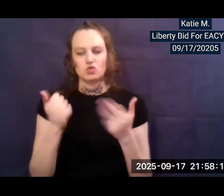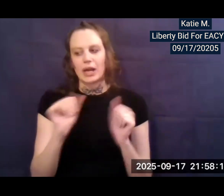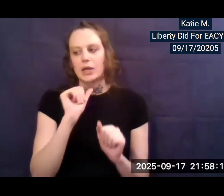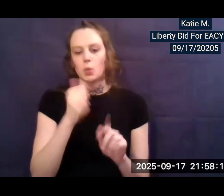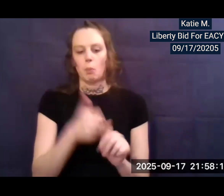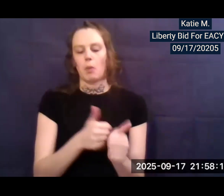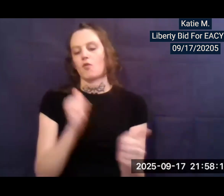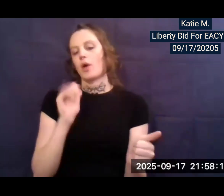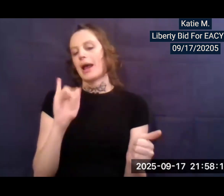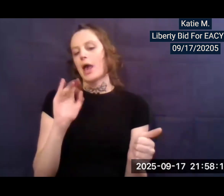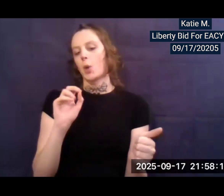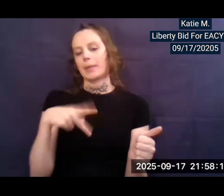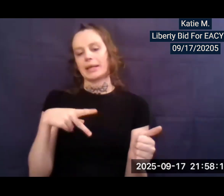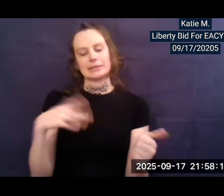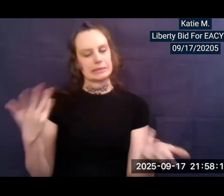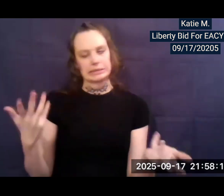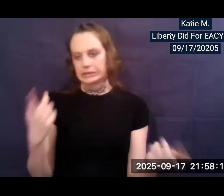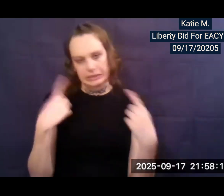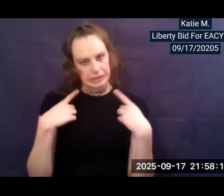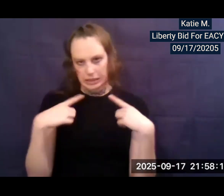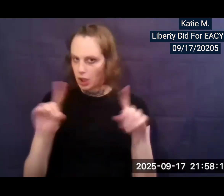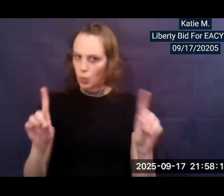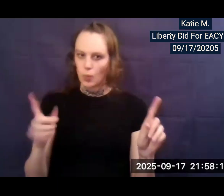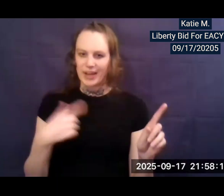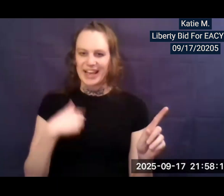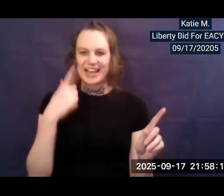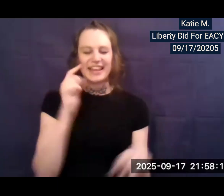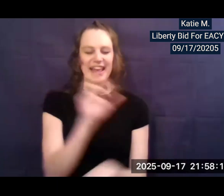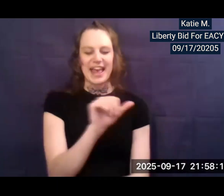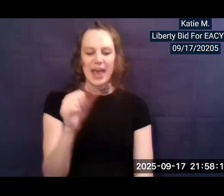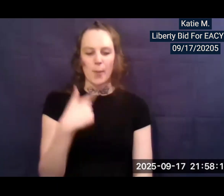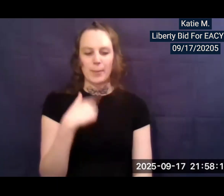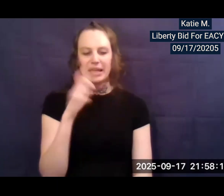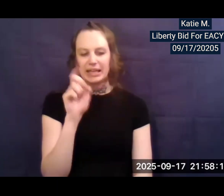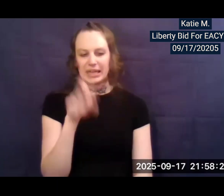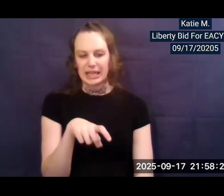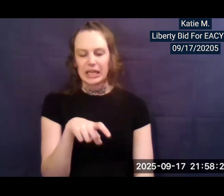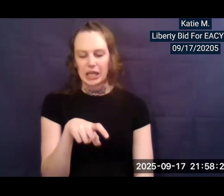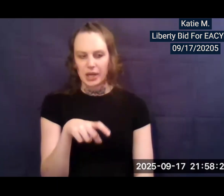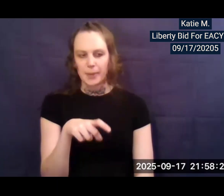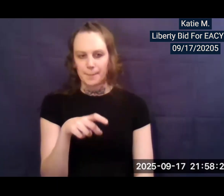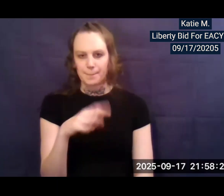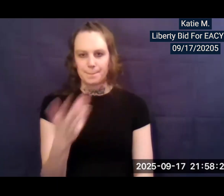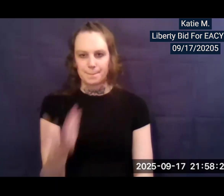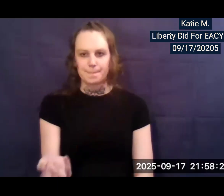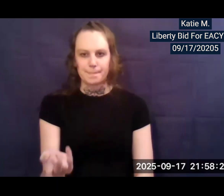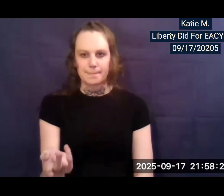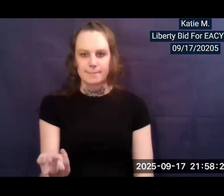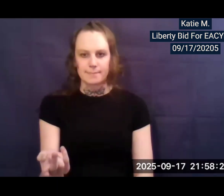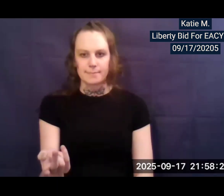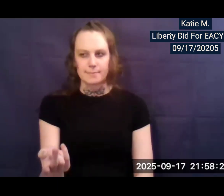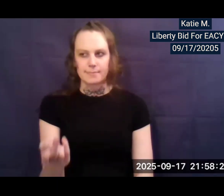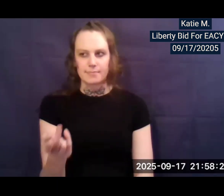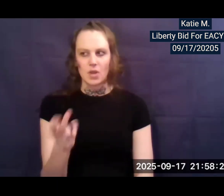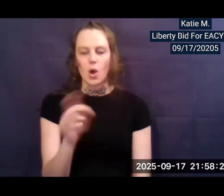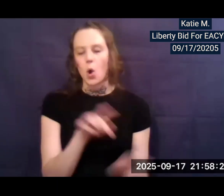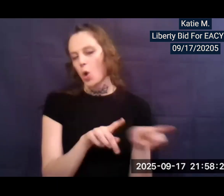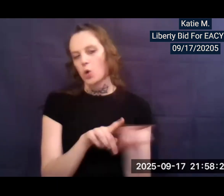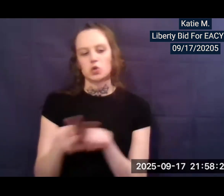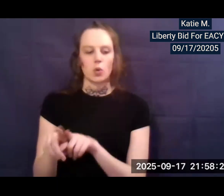really work for me. I think I needed AA more than and just individual therapy. That is what probably worked